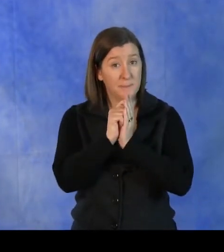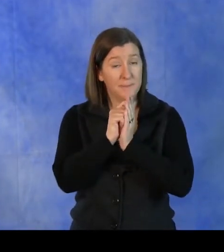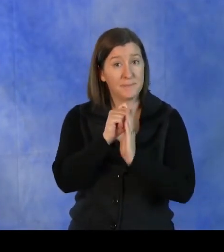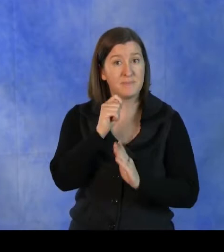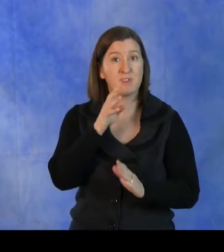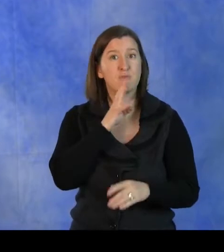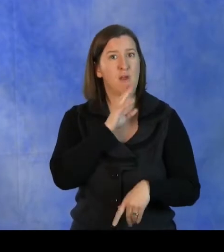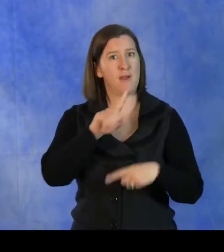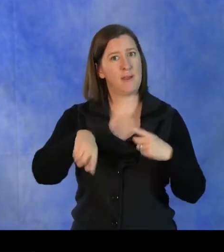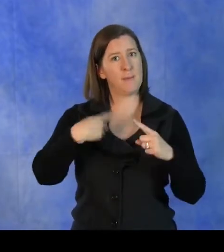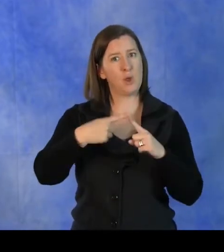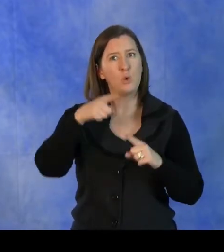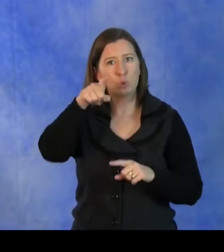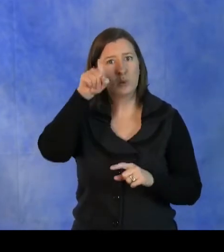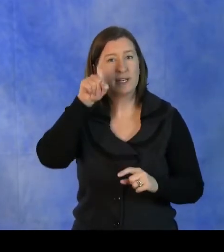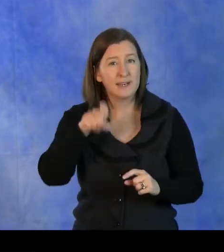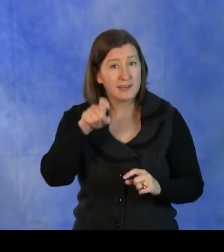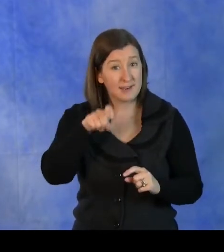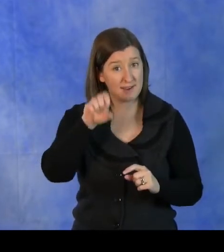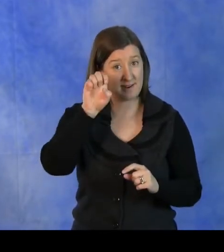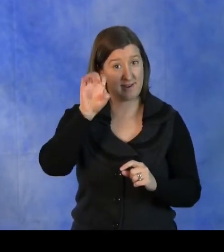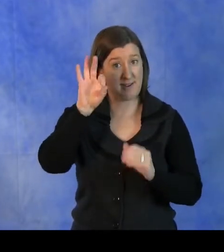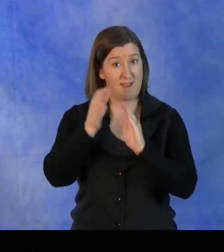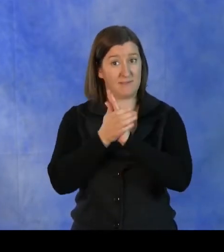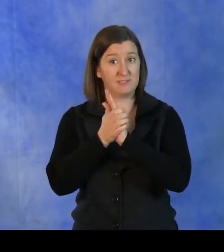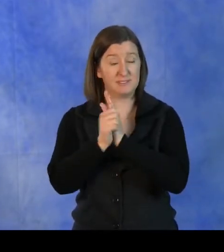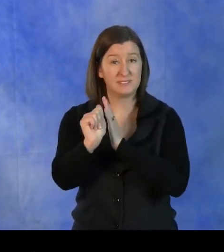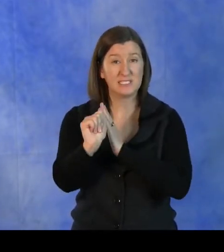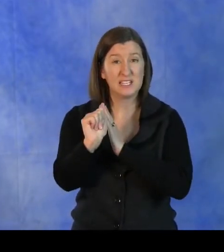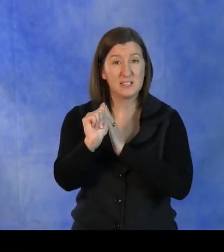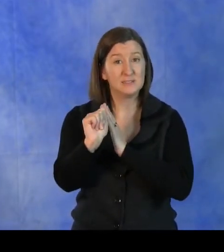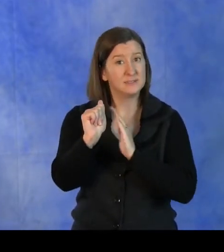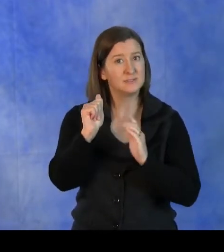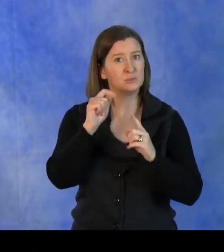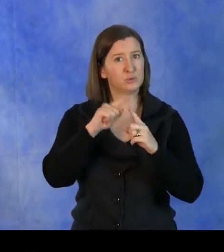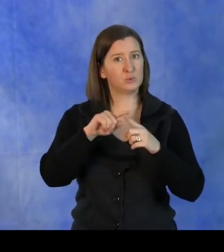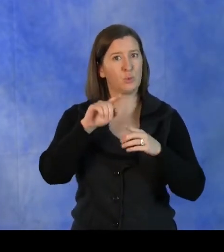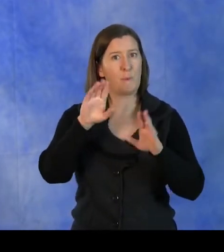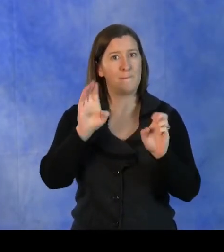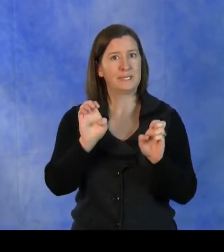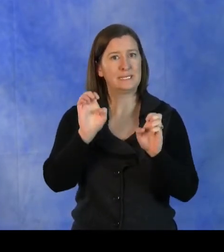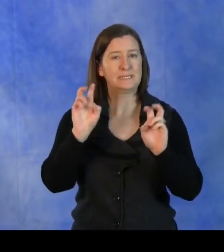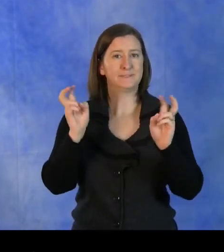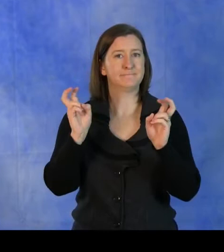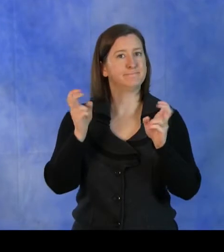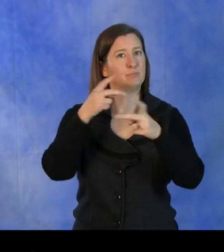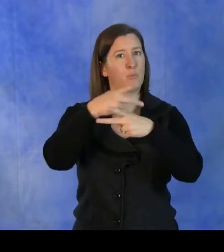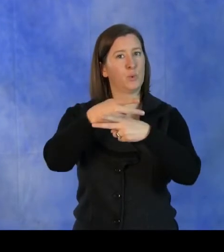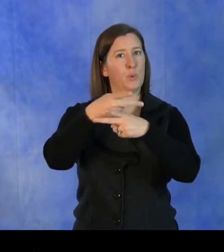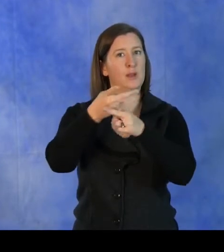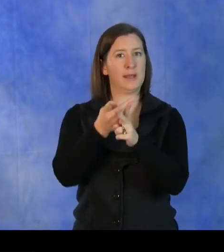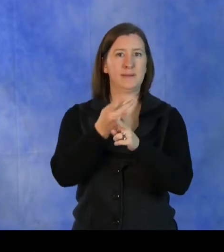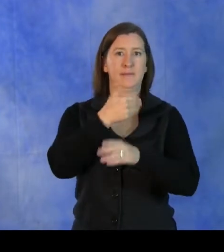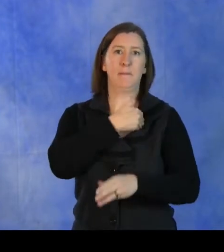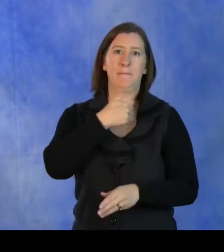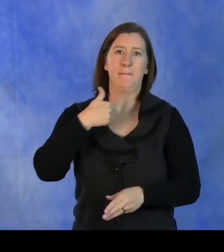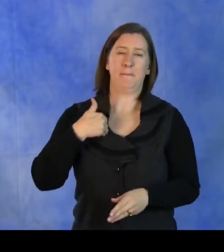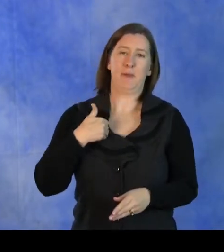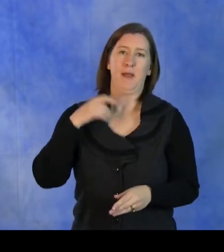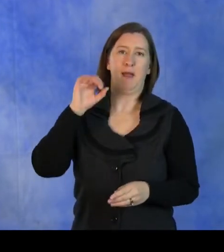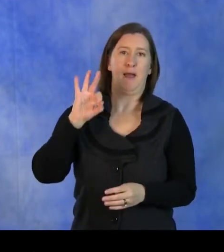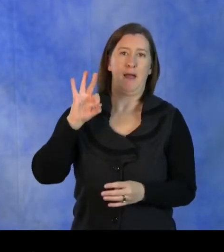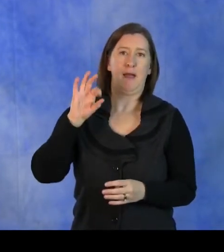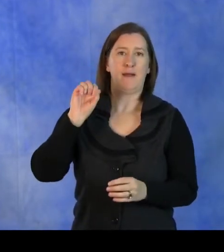Also, remember the video, they were talking about how you need those EF skills to be